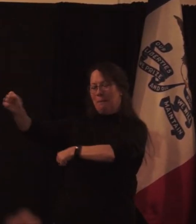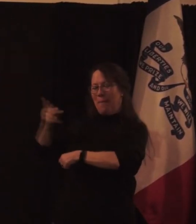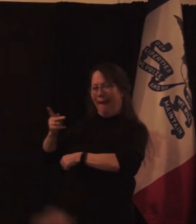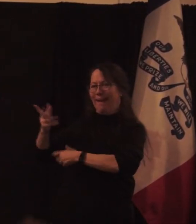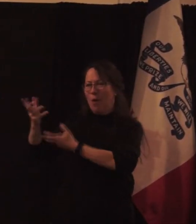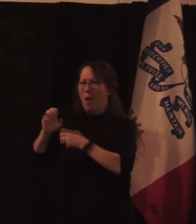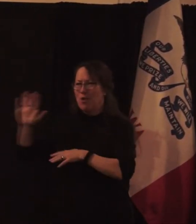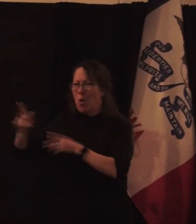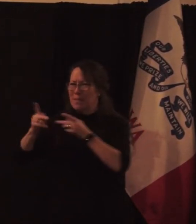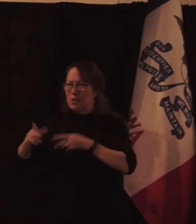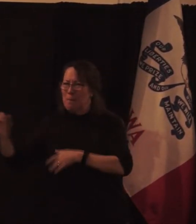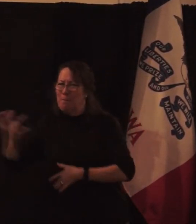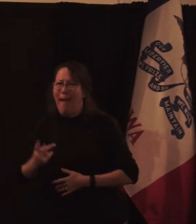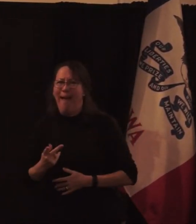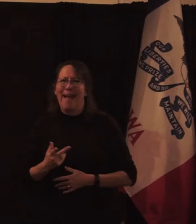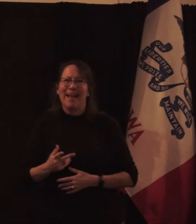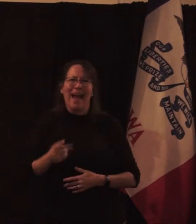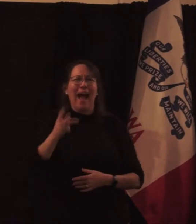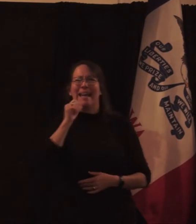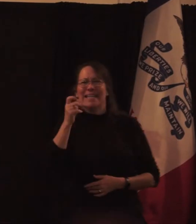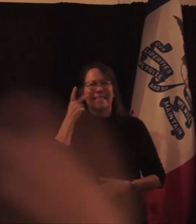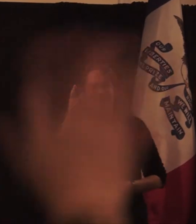All right, Kimberly Graham is here.